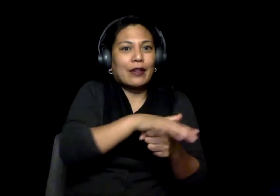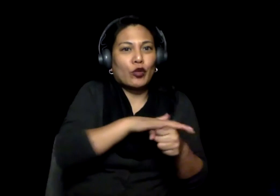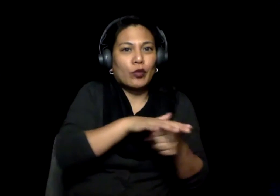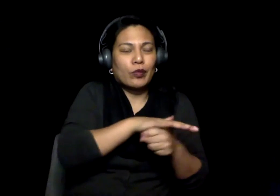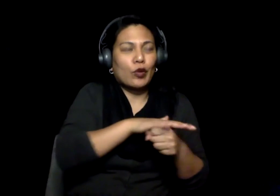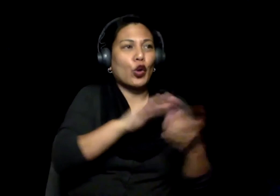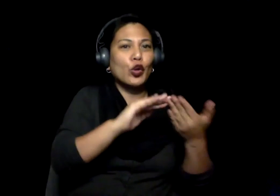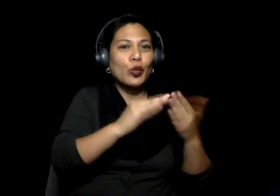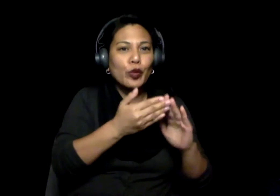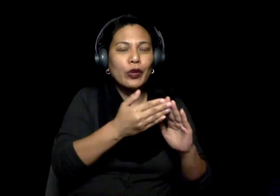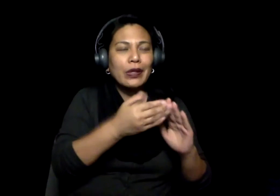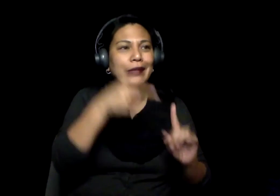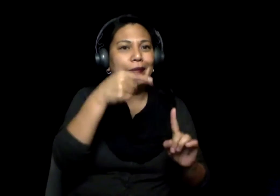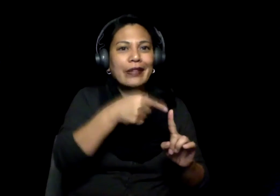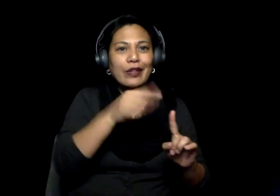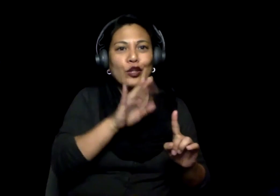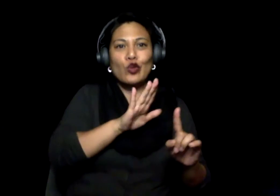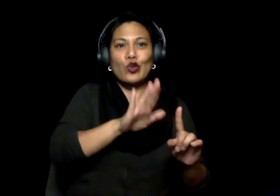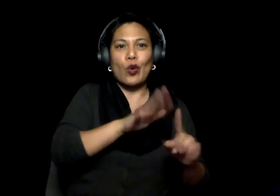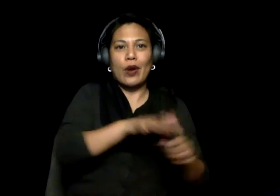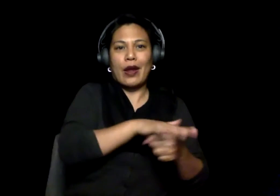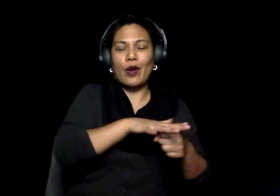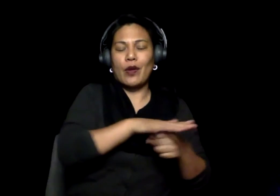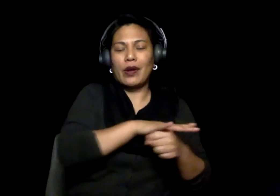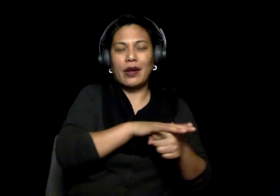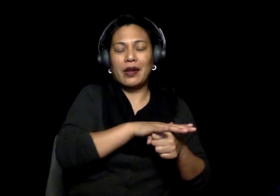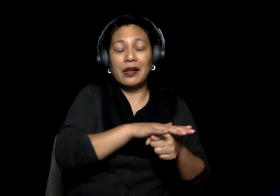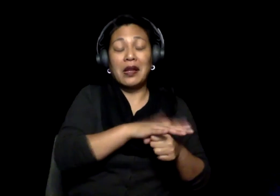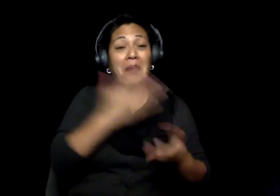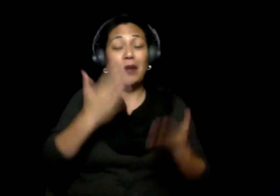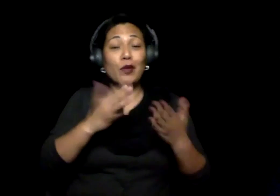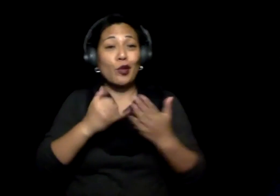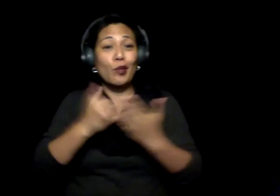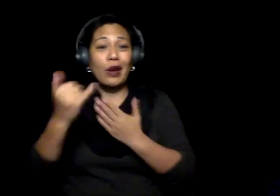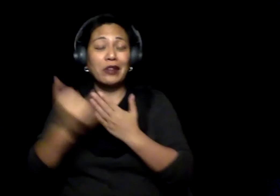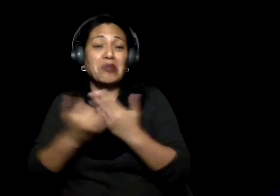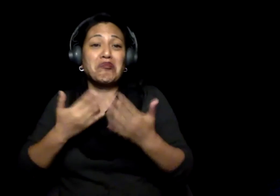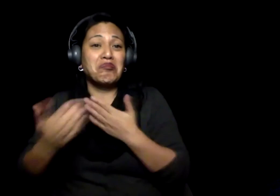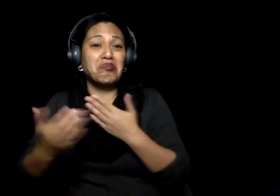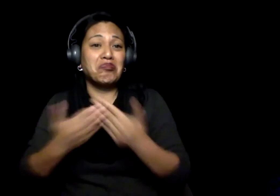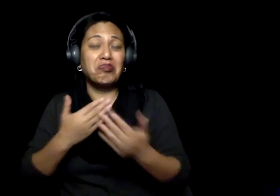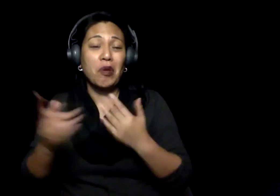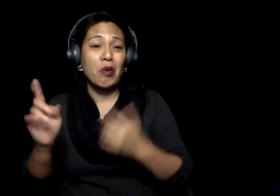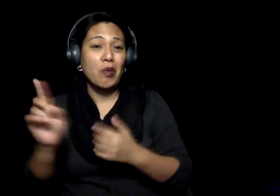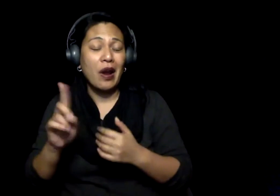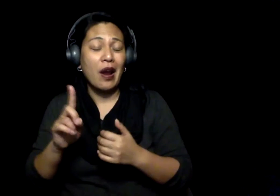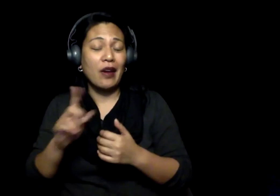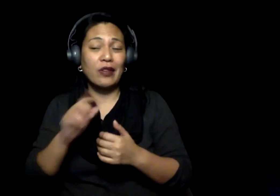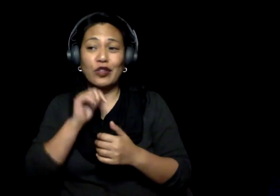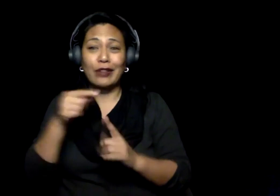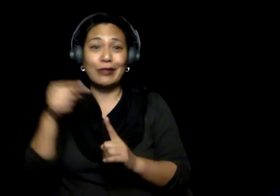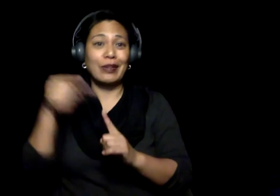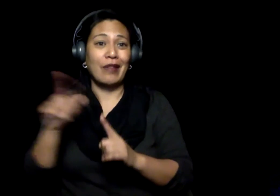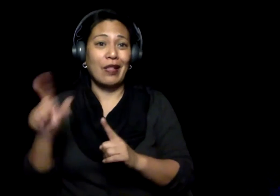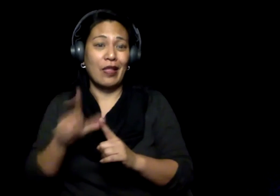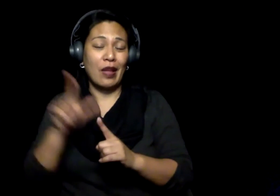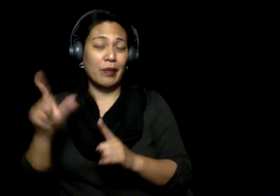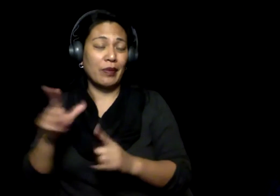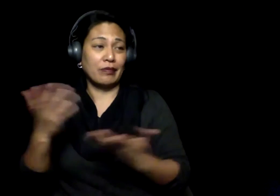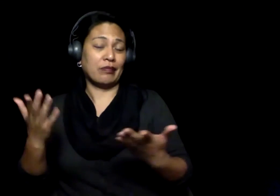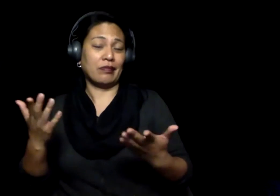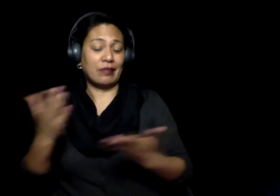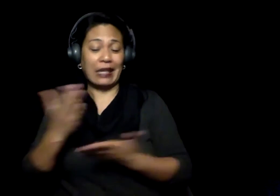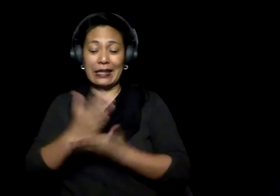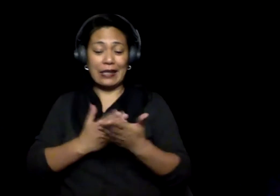demographic communities. Some may not. Some may be, you know, open to